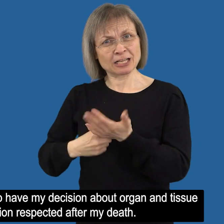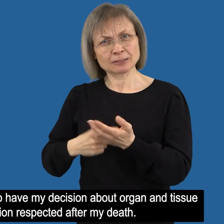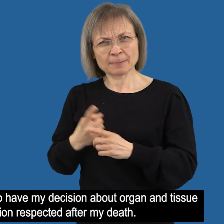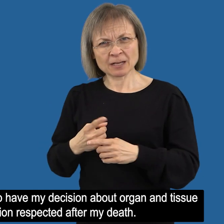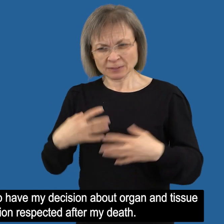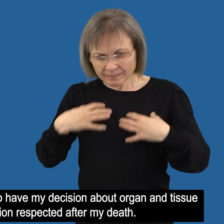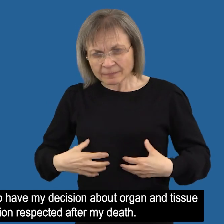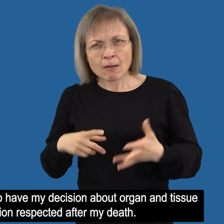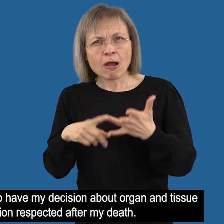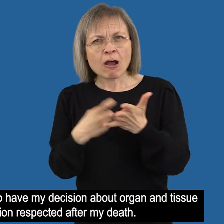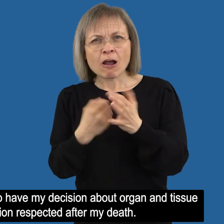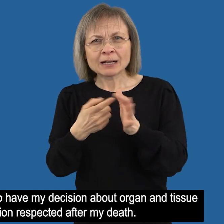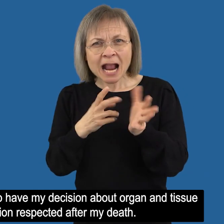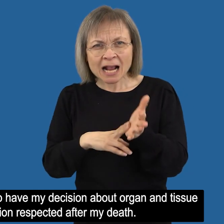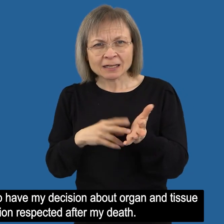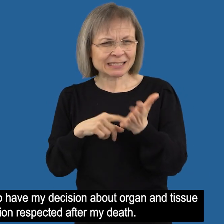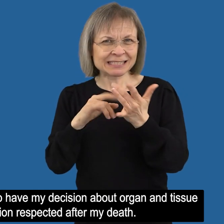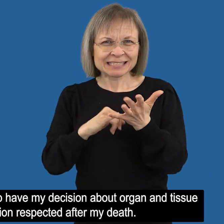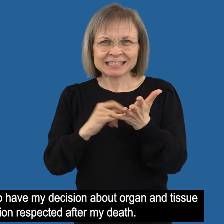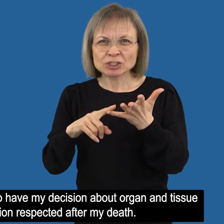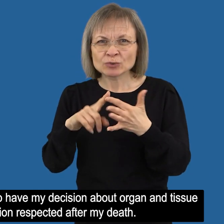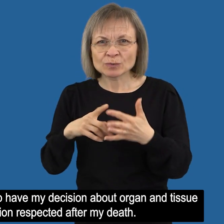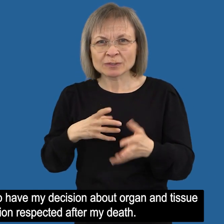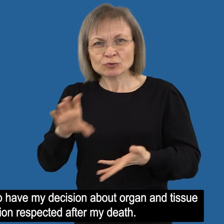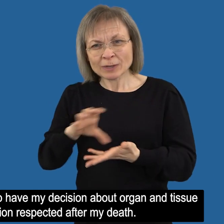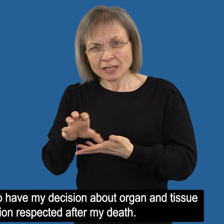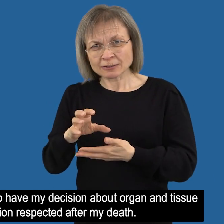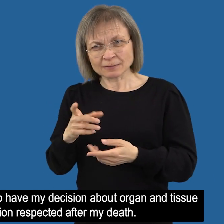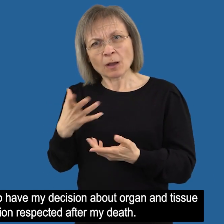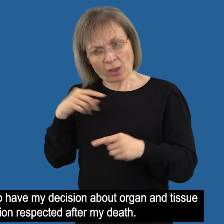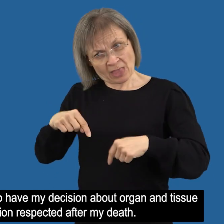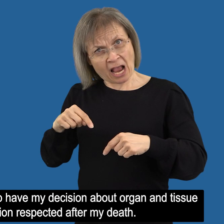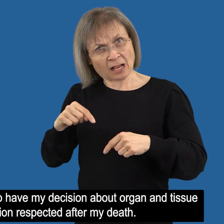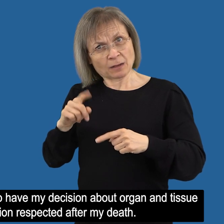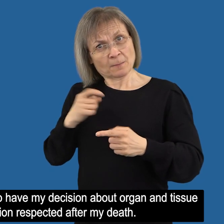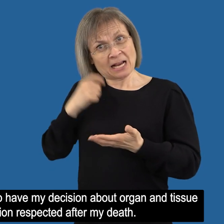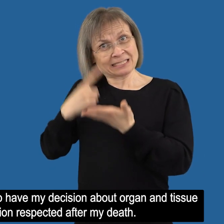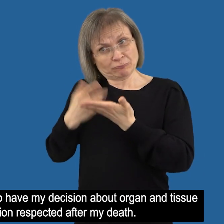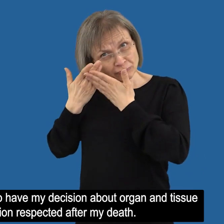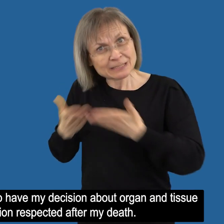I have the right to have my decision about organ and tissue donation respected after my death.